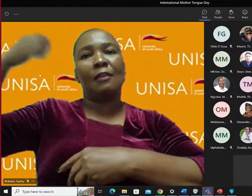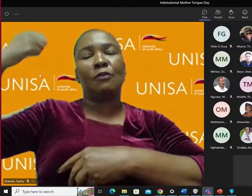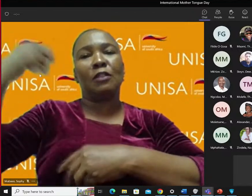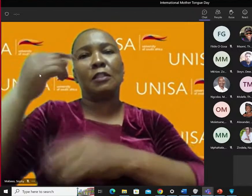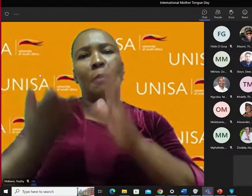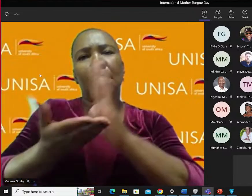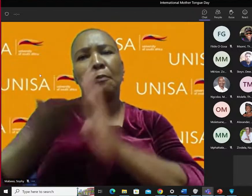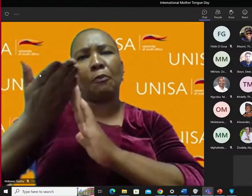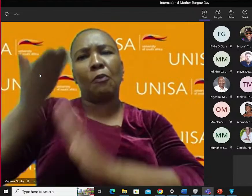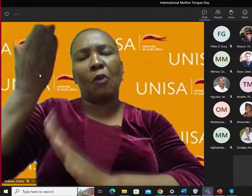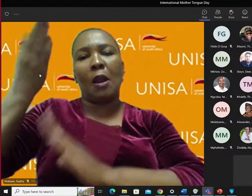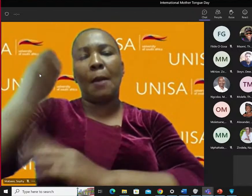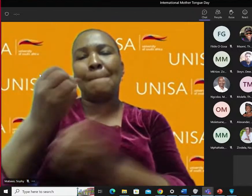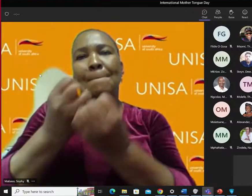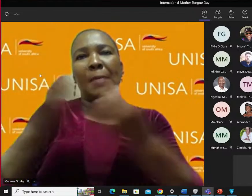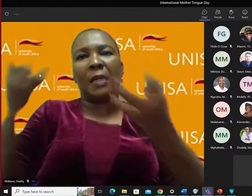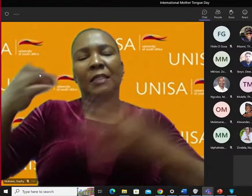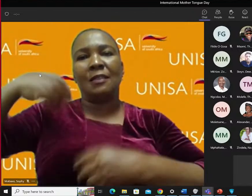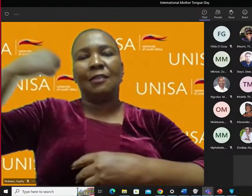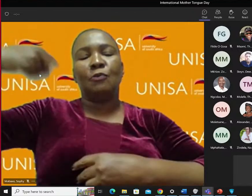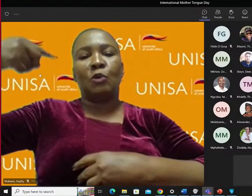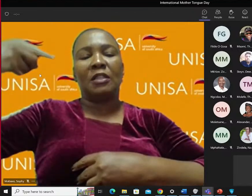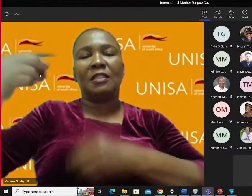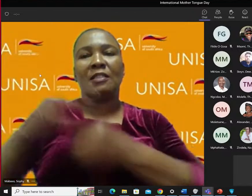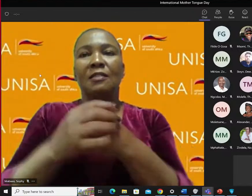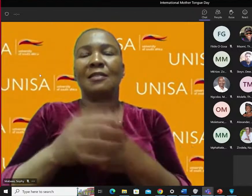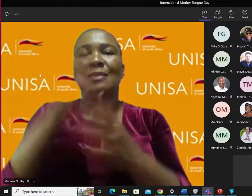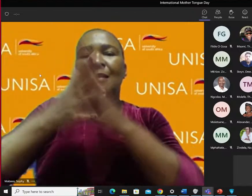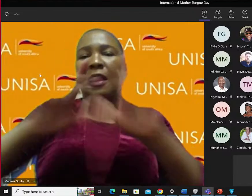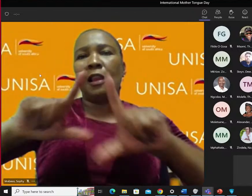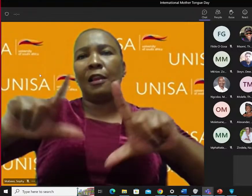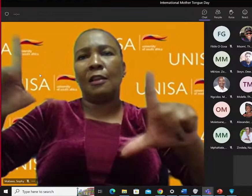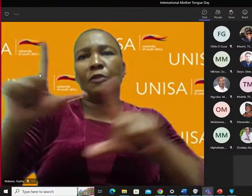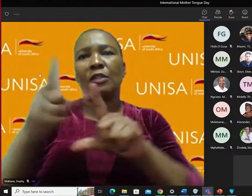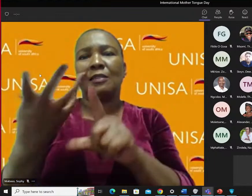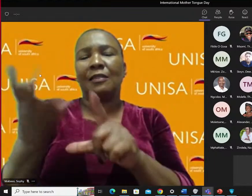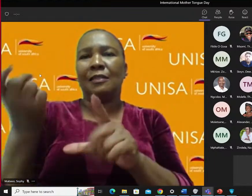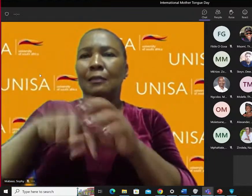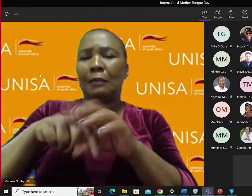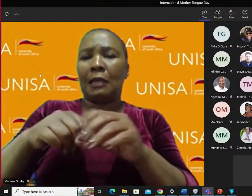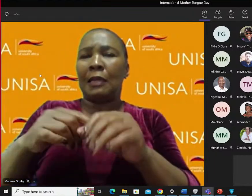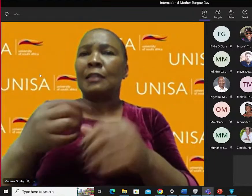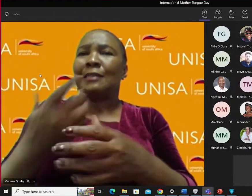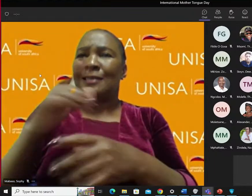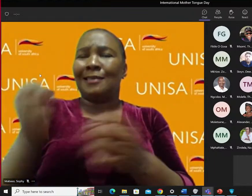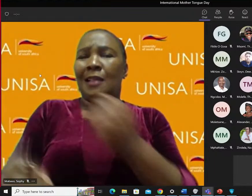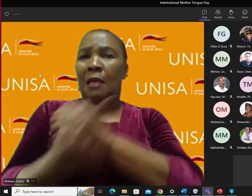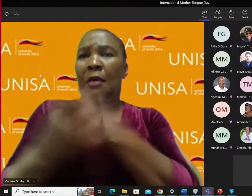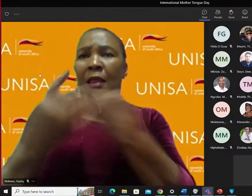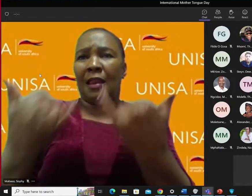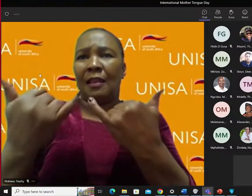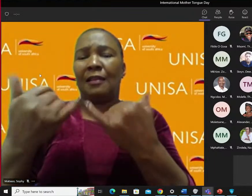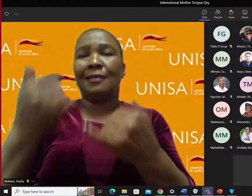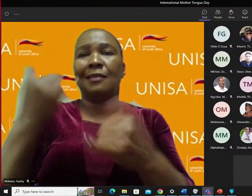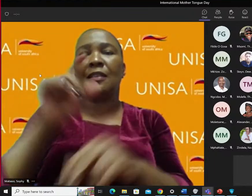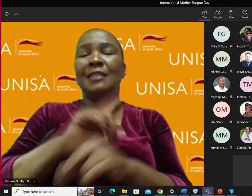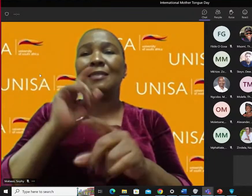of multilingualism, sign language in action, that is the interpreting,